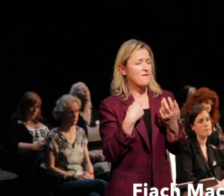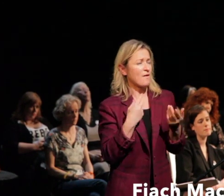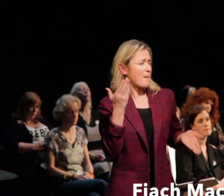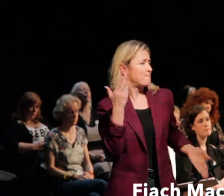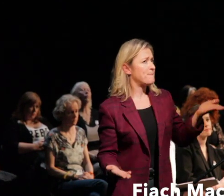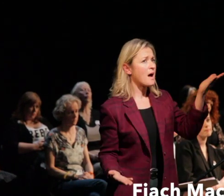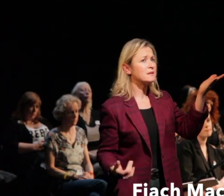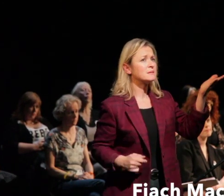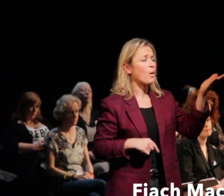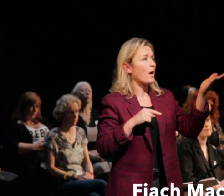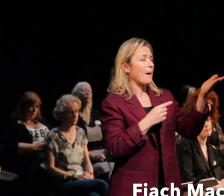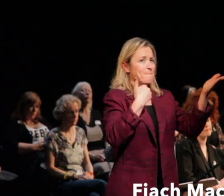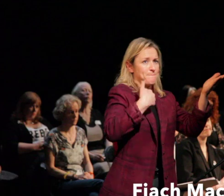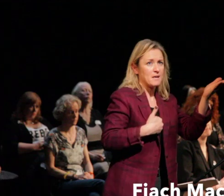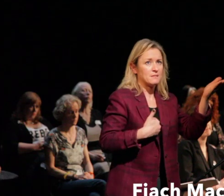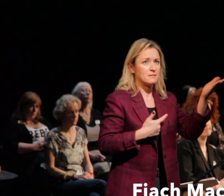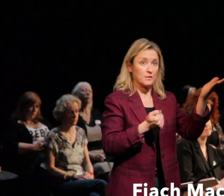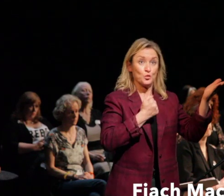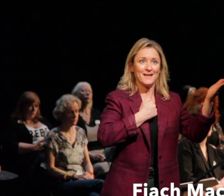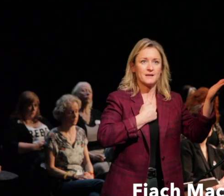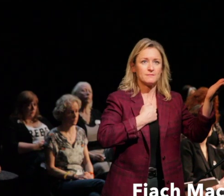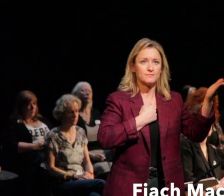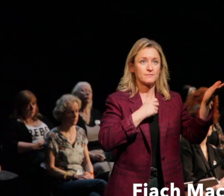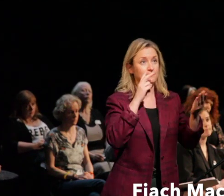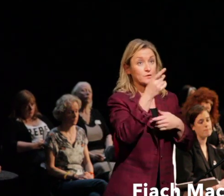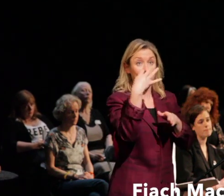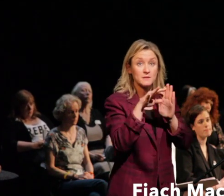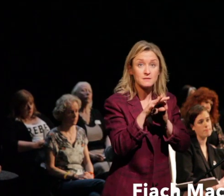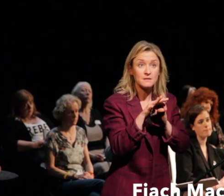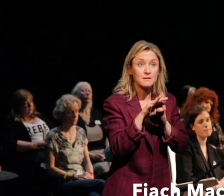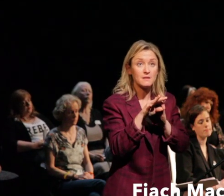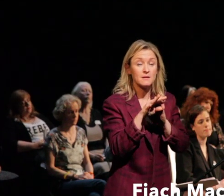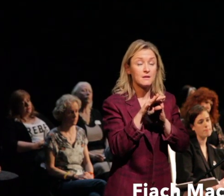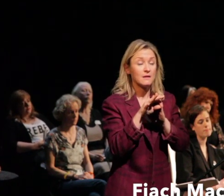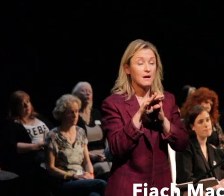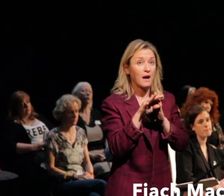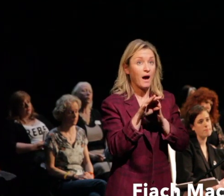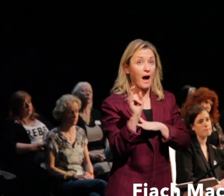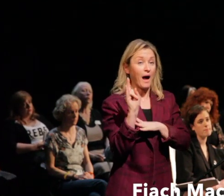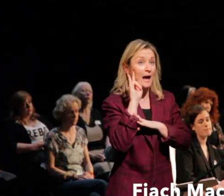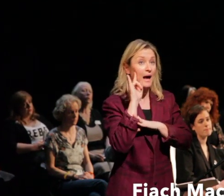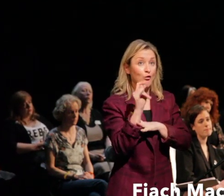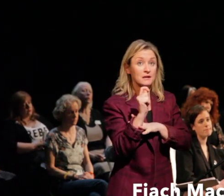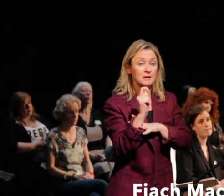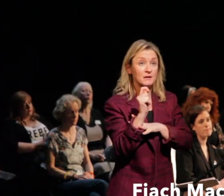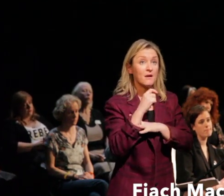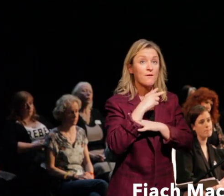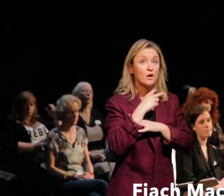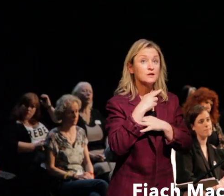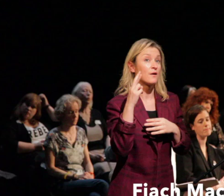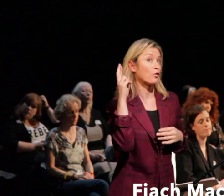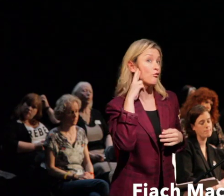narrative, towards me. I see it in the government. I hear it in the voices, or more importantly, the absence of voices on the